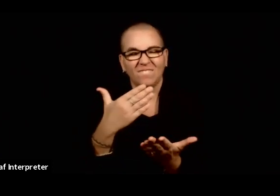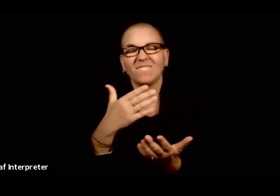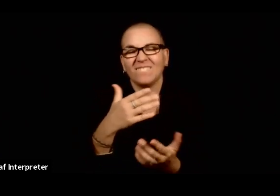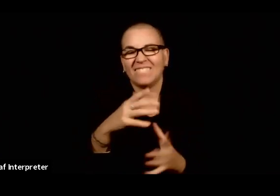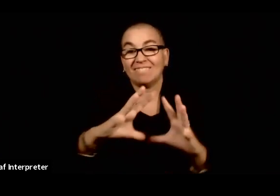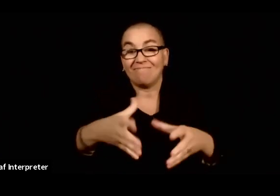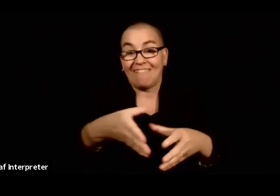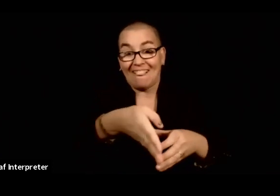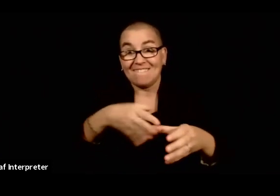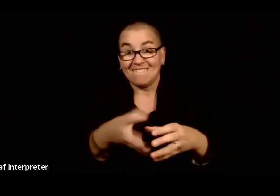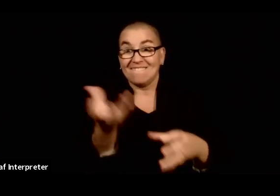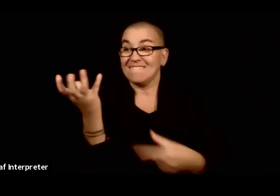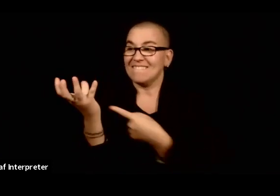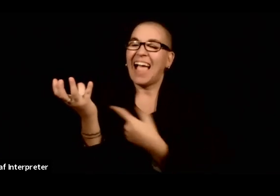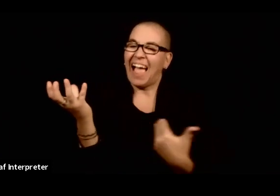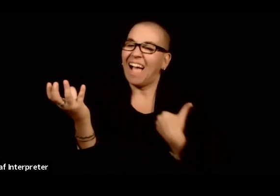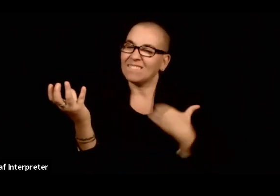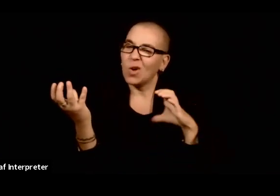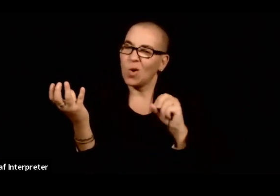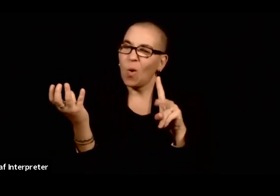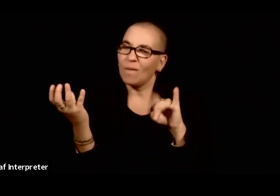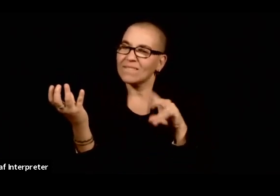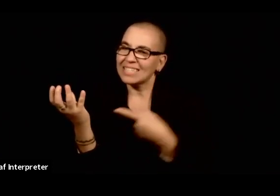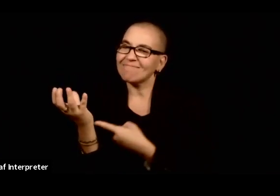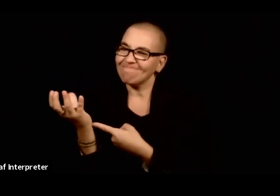nursing facilities.